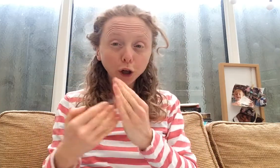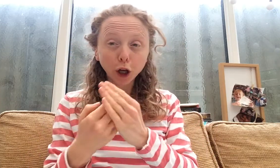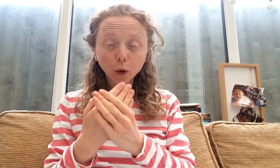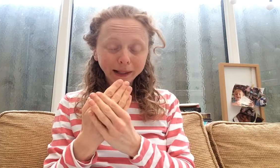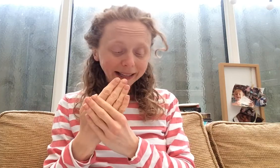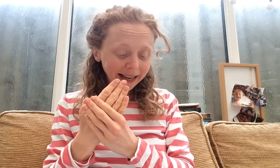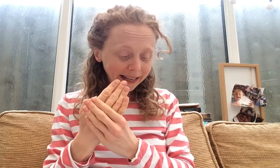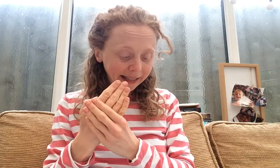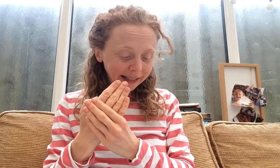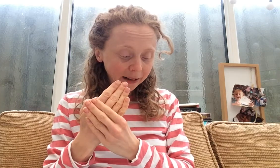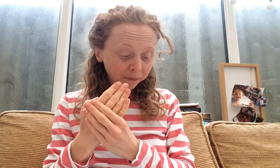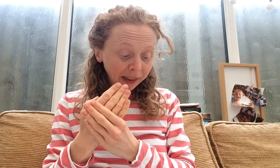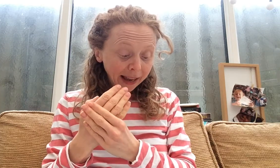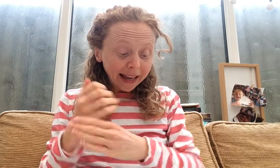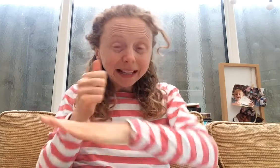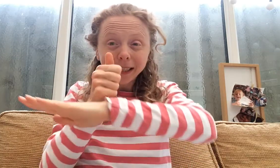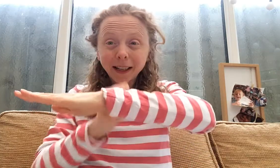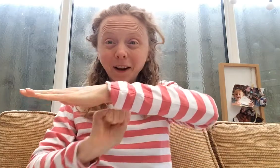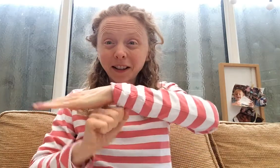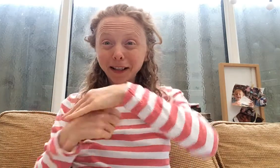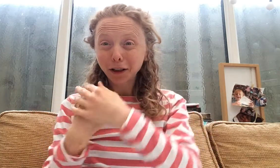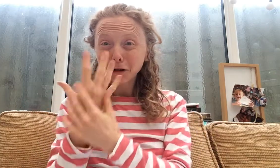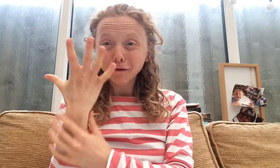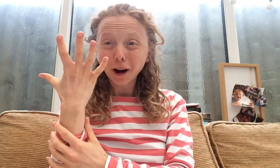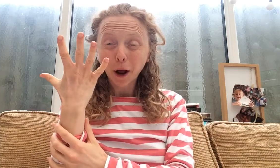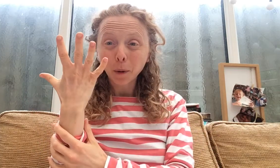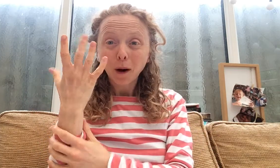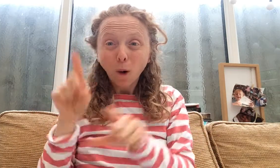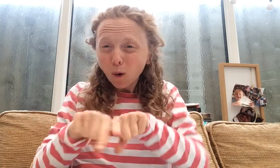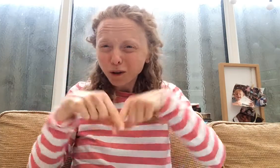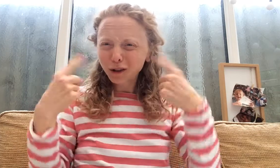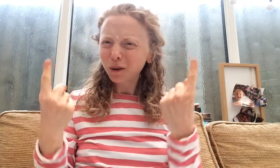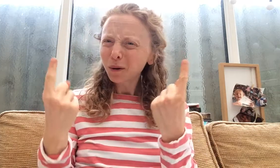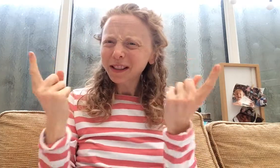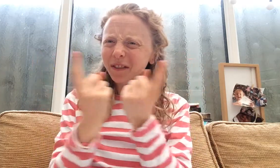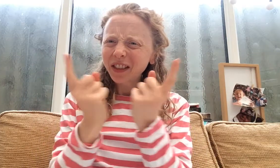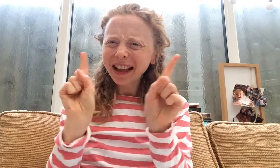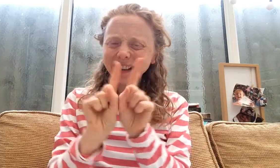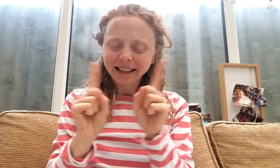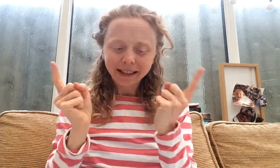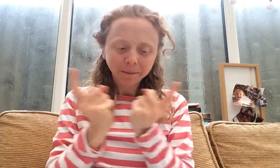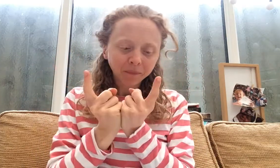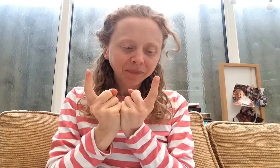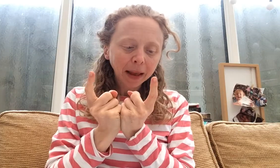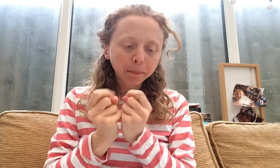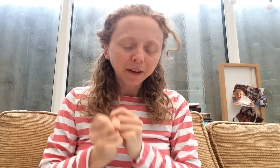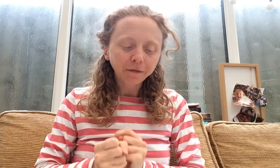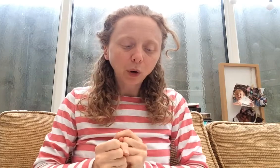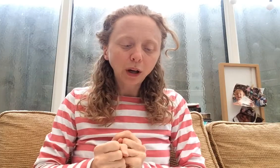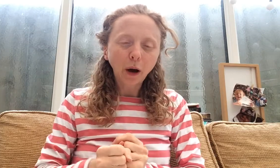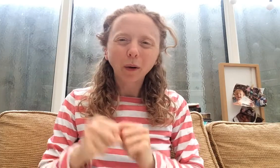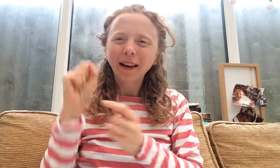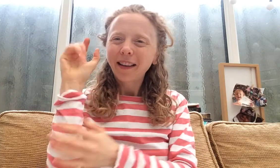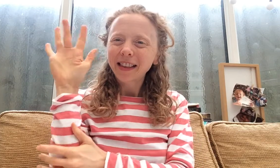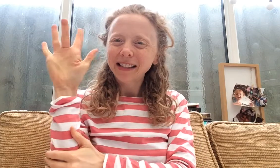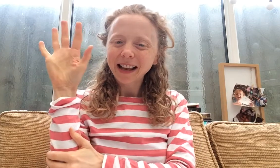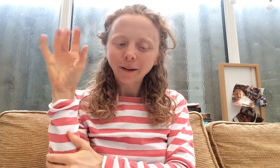new seeds. He started to grow all sorts of things. Before long, the single